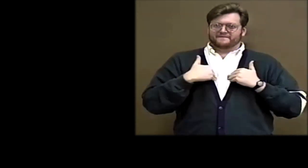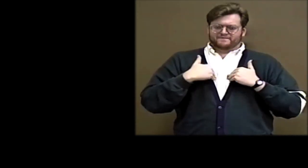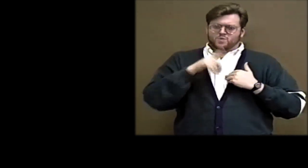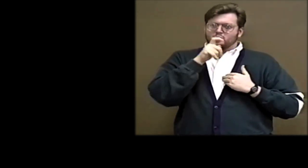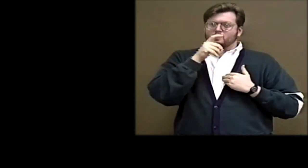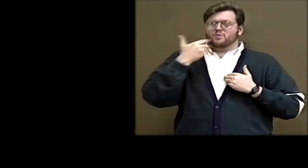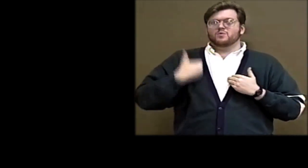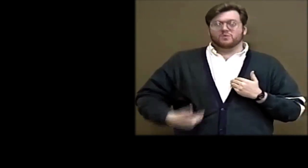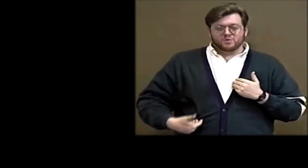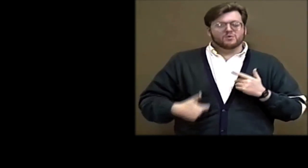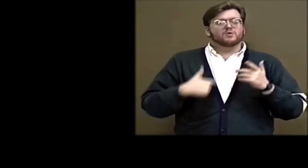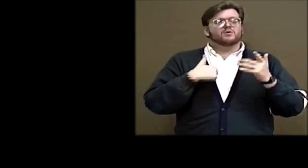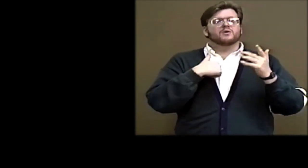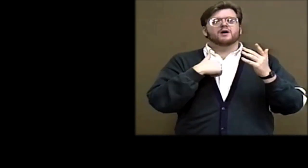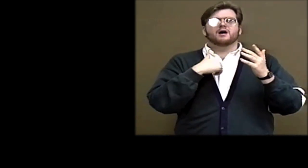That was about 10 years ago now.